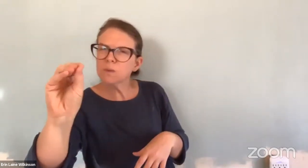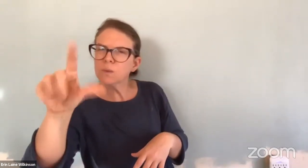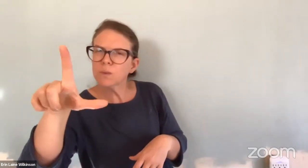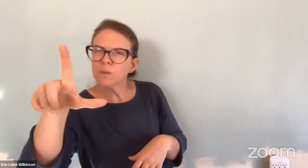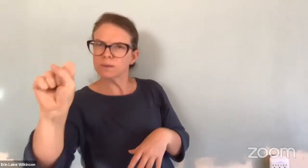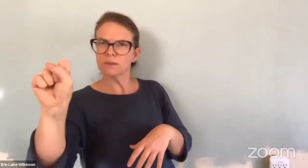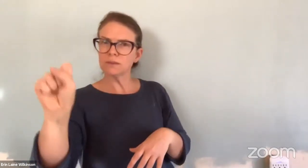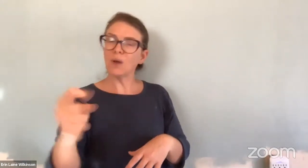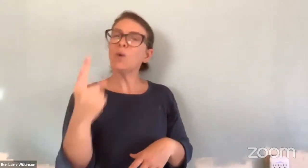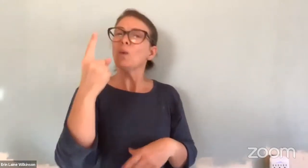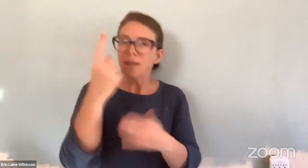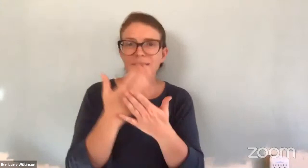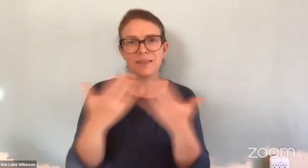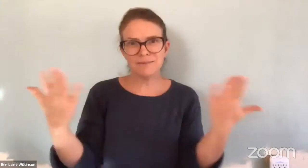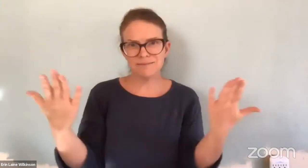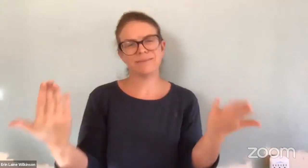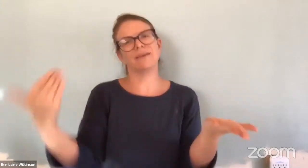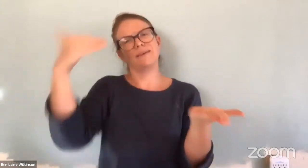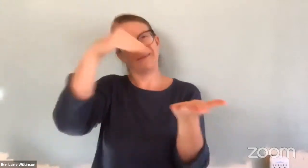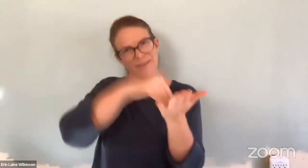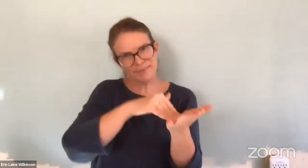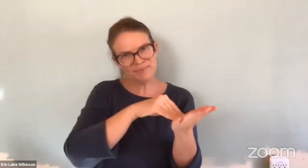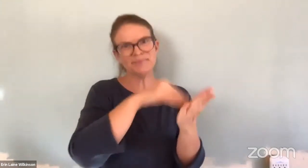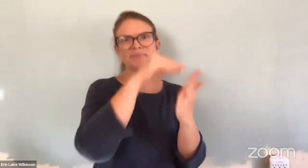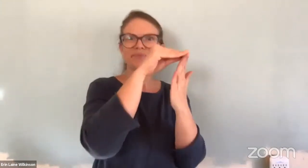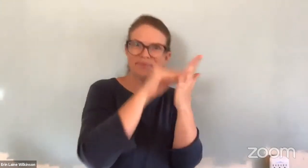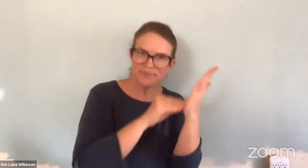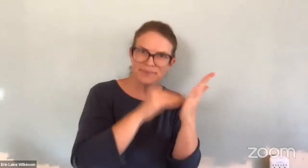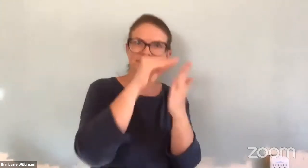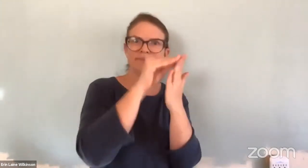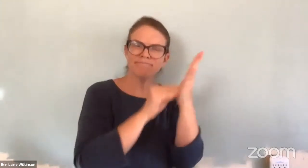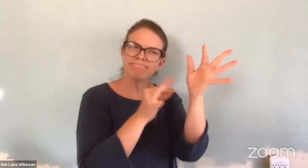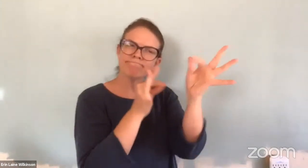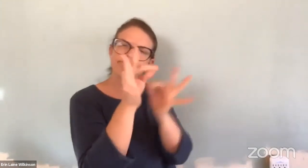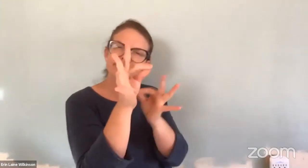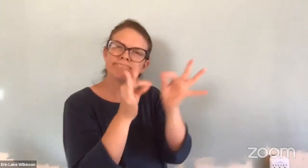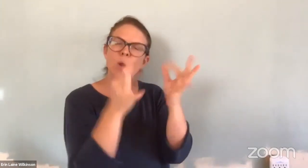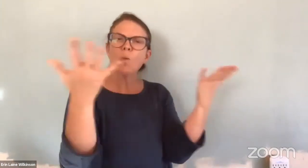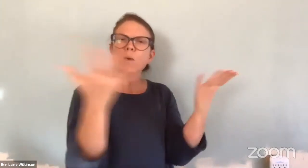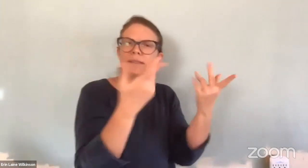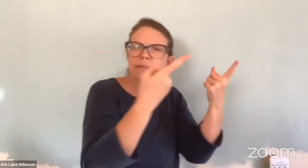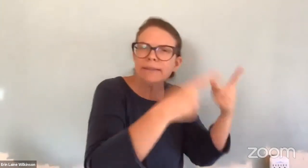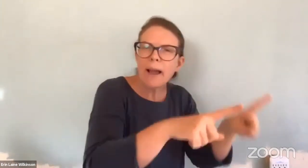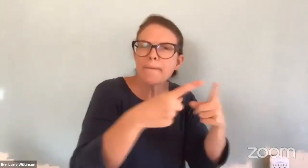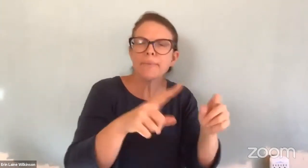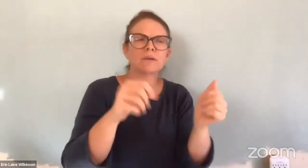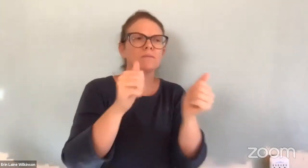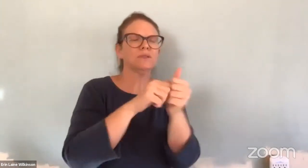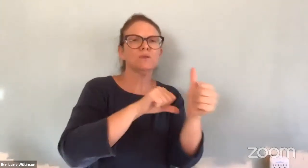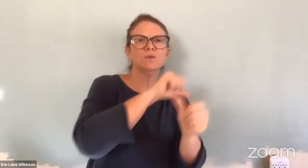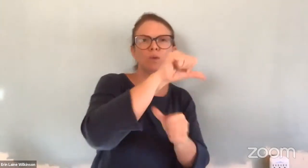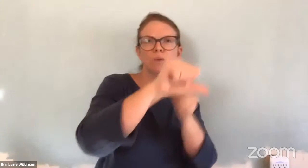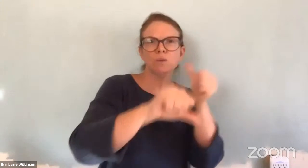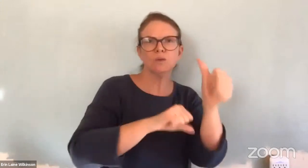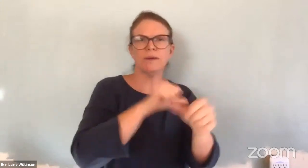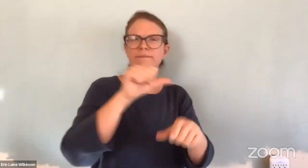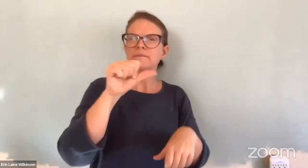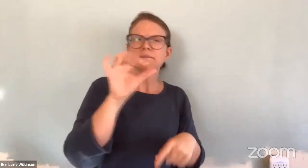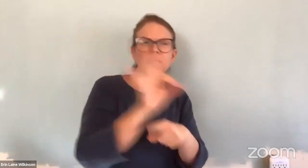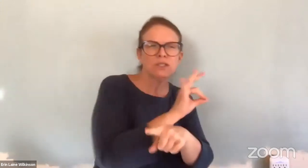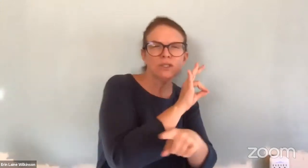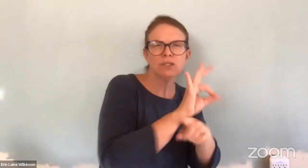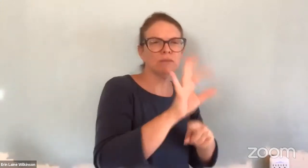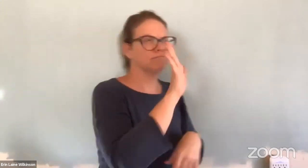I think we need to have some better tools in our toolkit. So again, documentation, description of what's